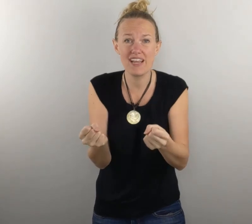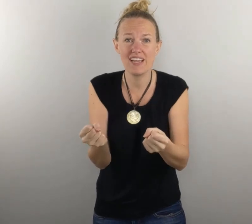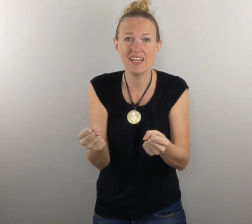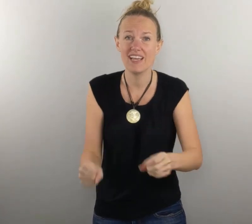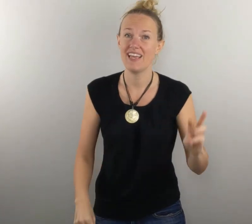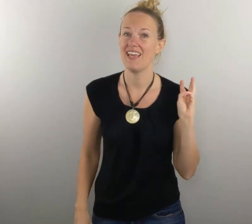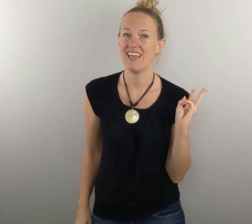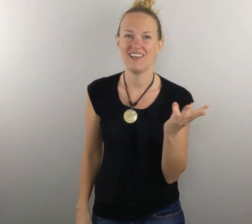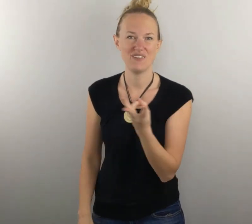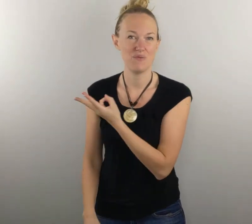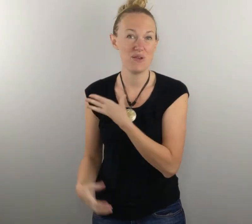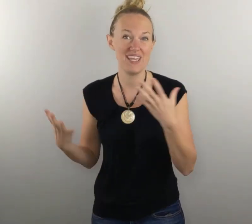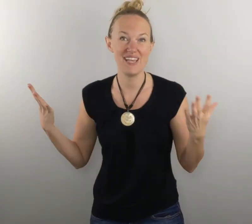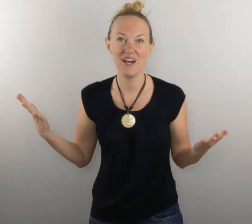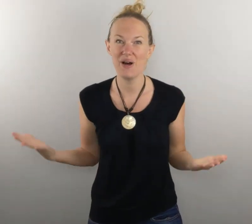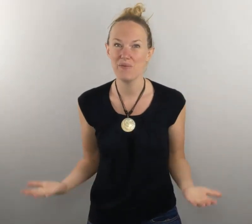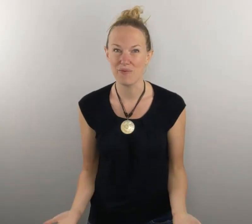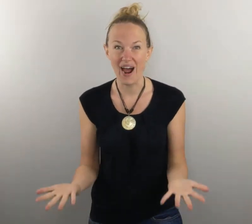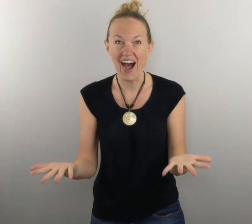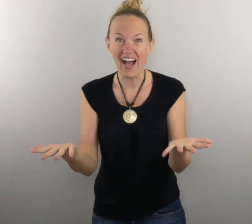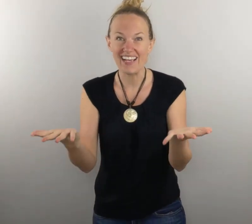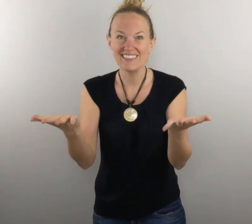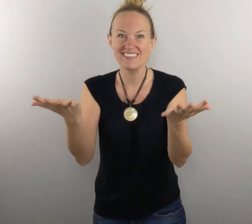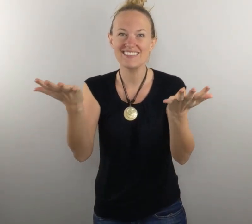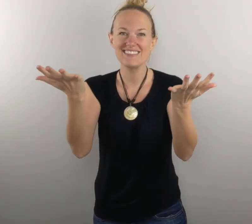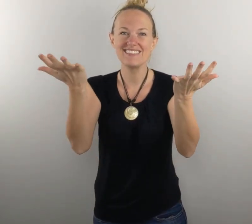break, and we arise.